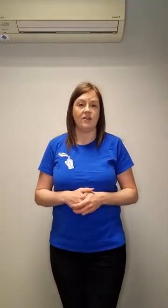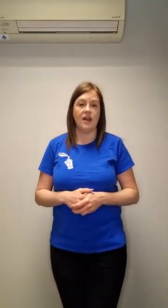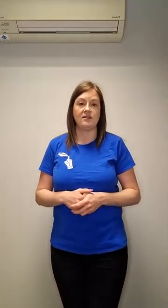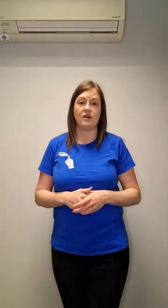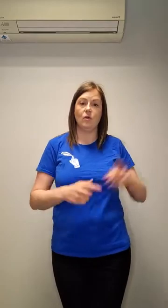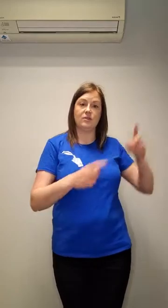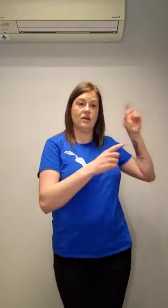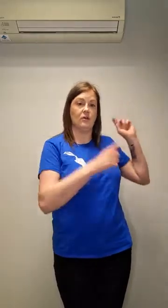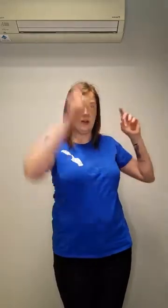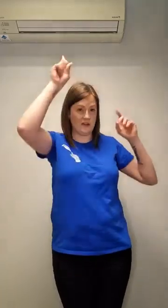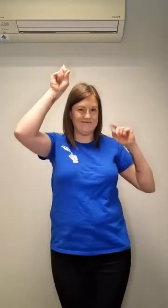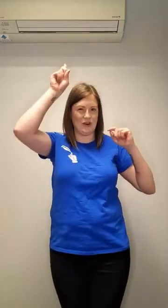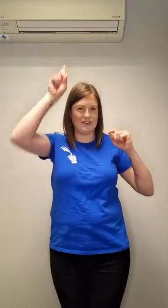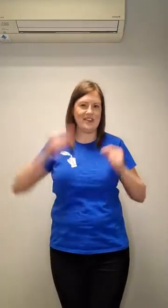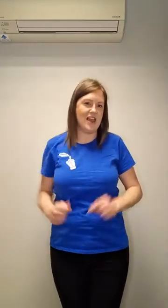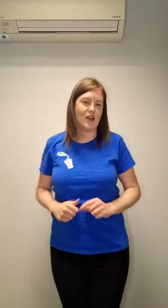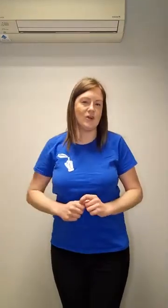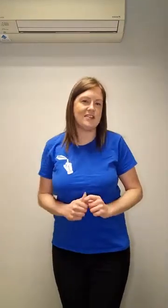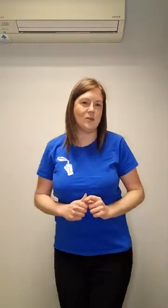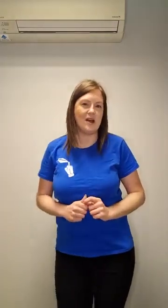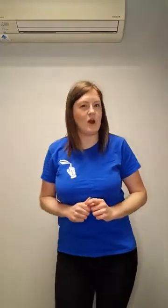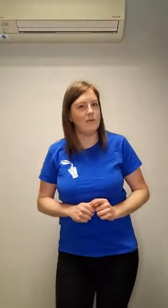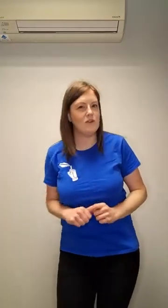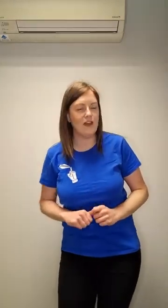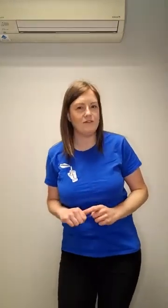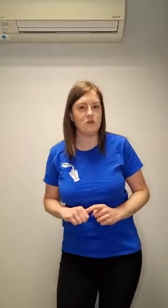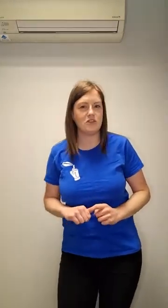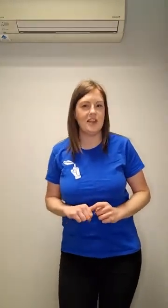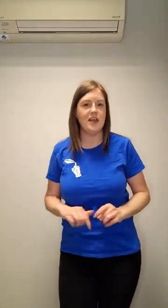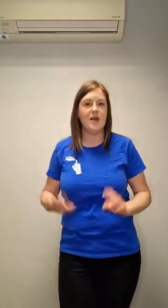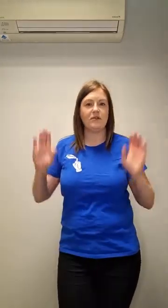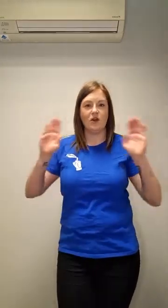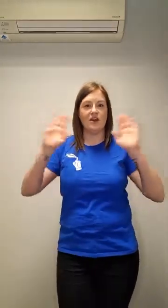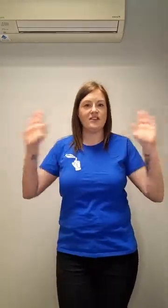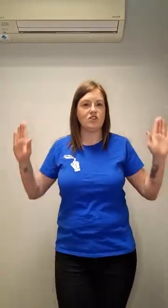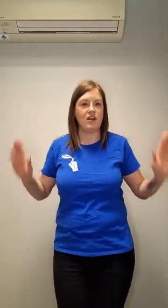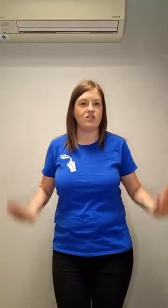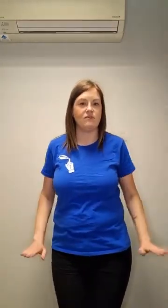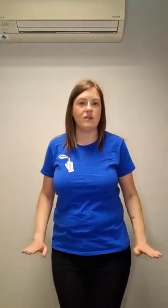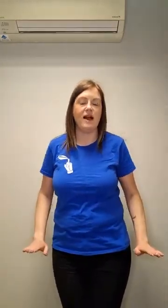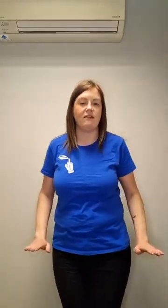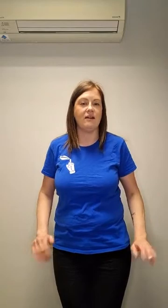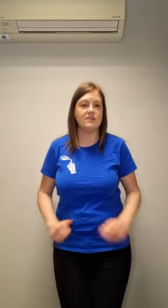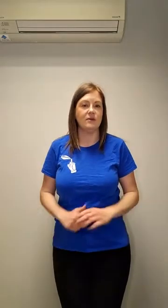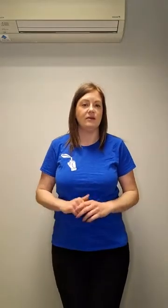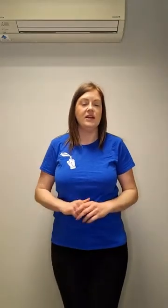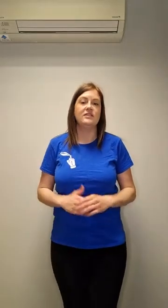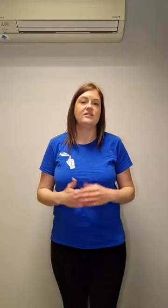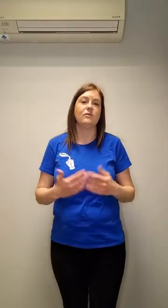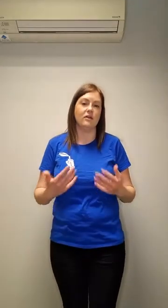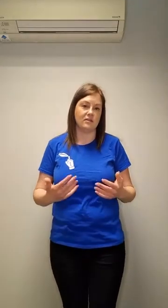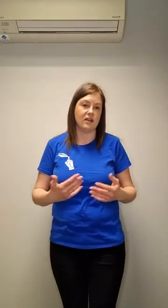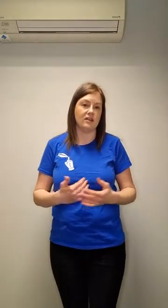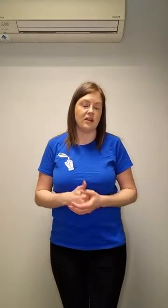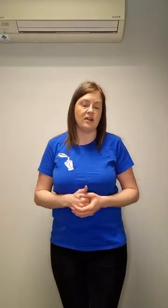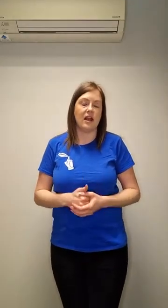things. Also, granted the aircon is in the way, I can't move that unfortunately, but I've got a nice distraction free background as well so that the clear